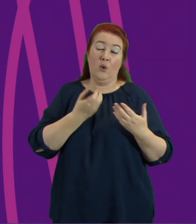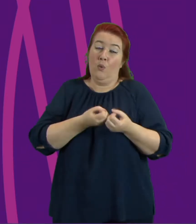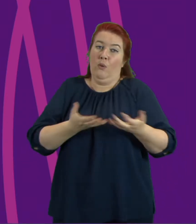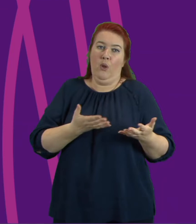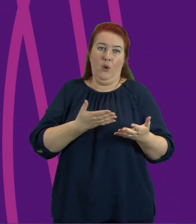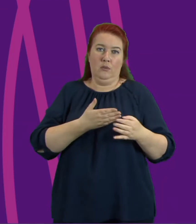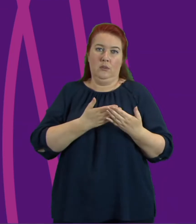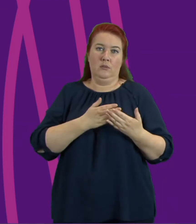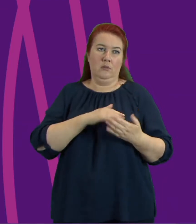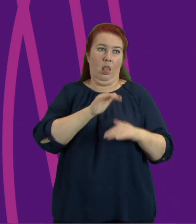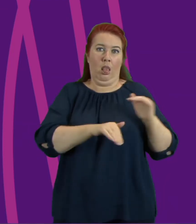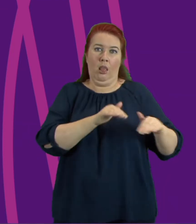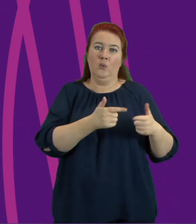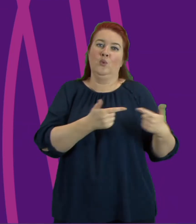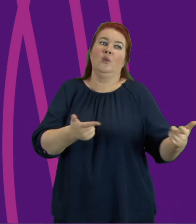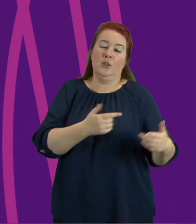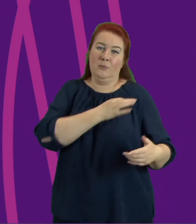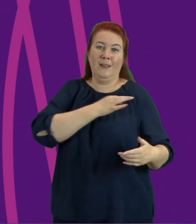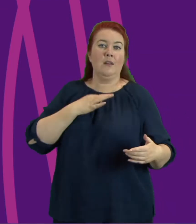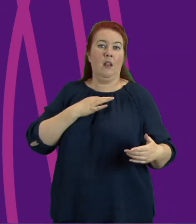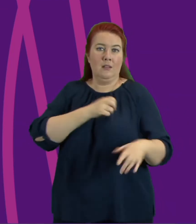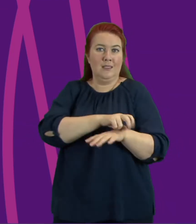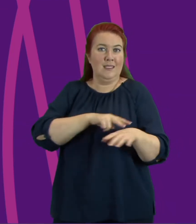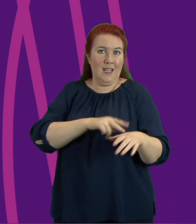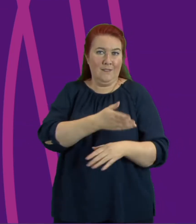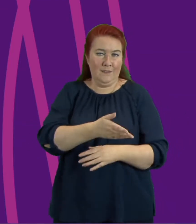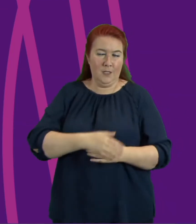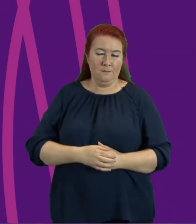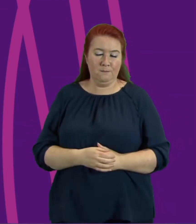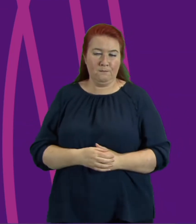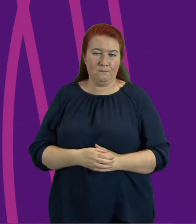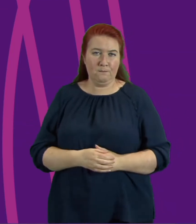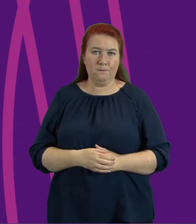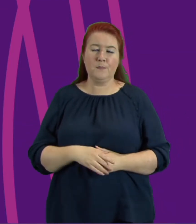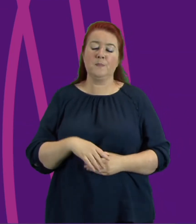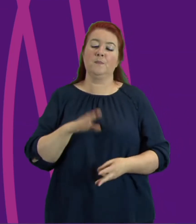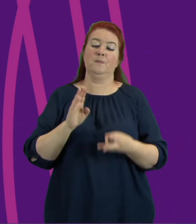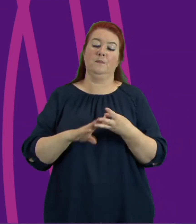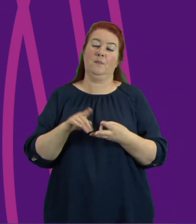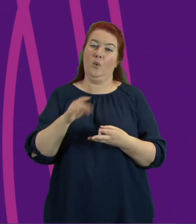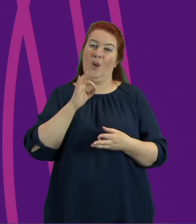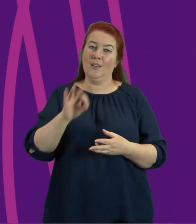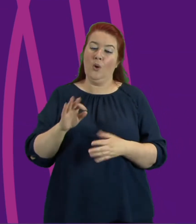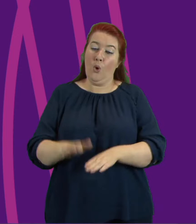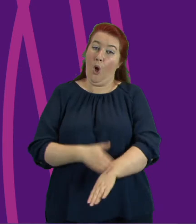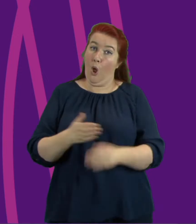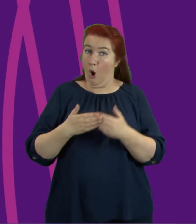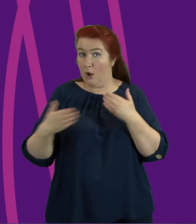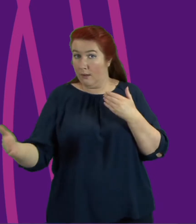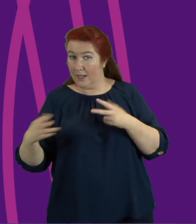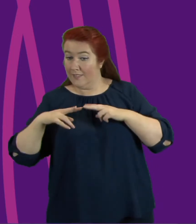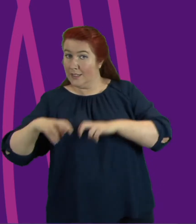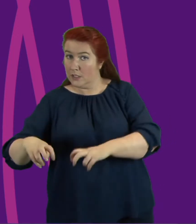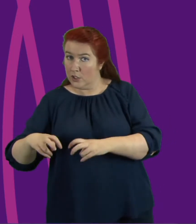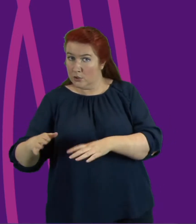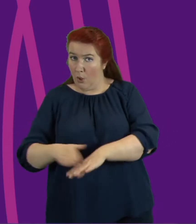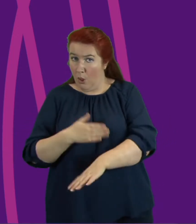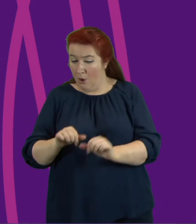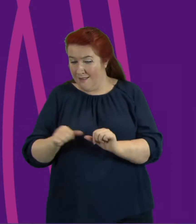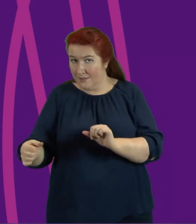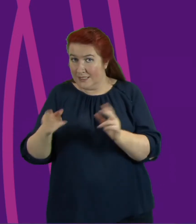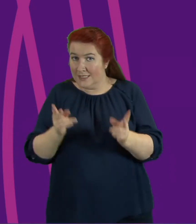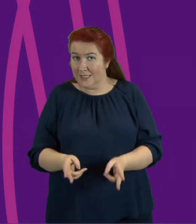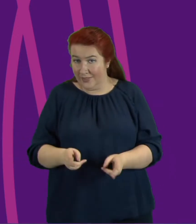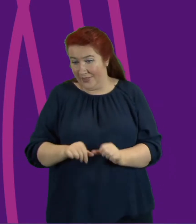medical profession. In terms of the length of investigations,